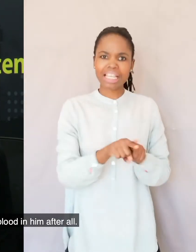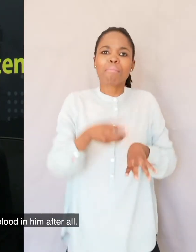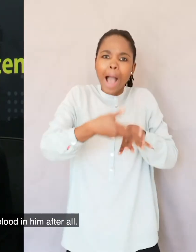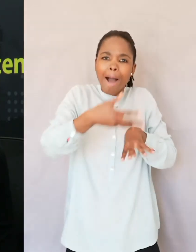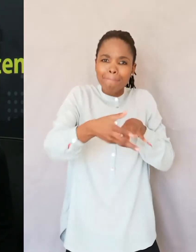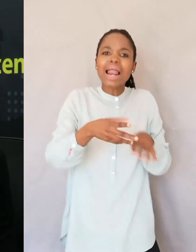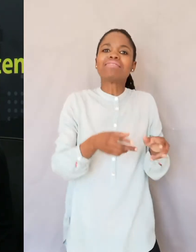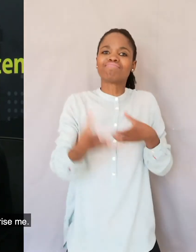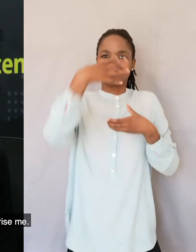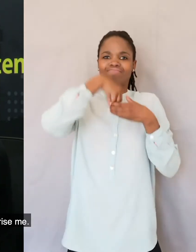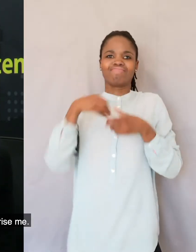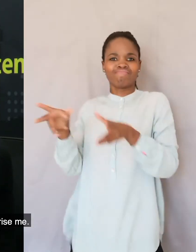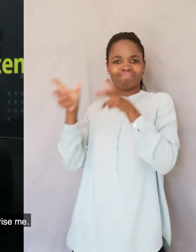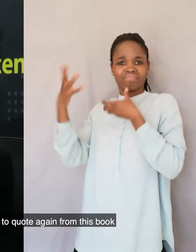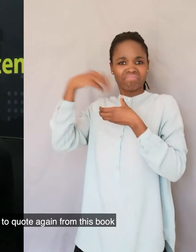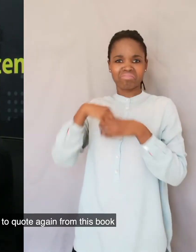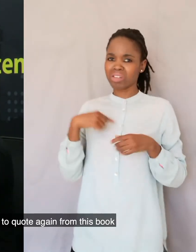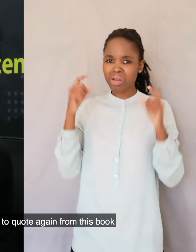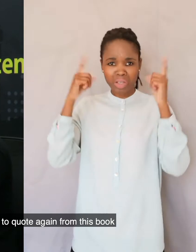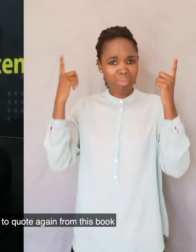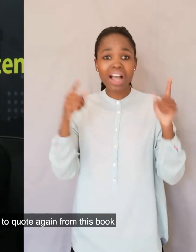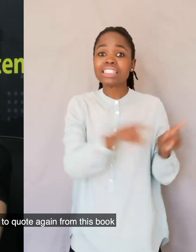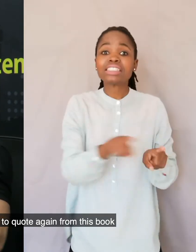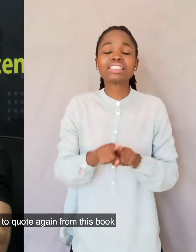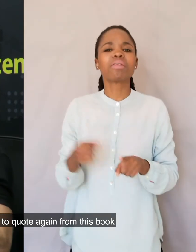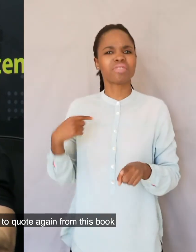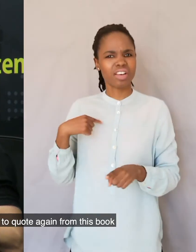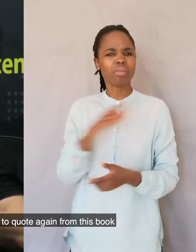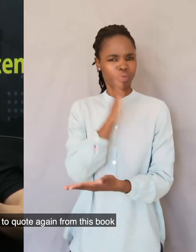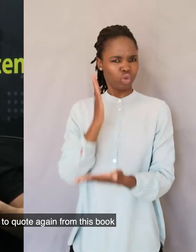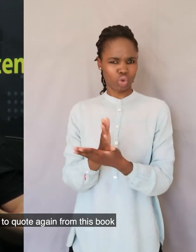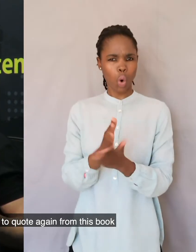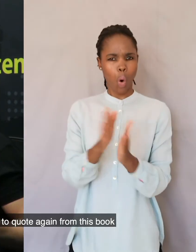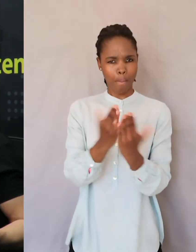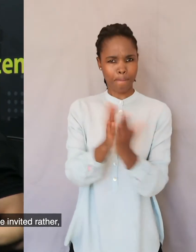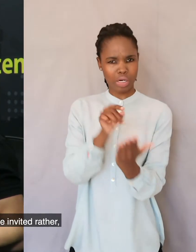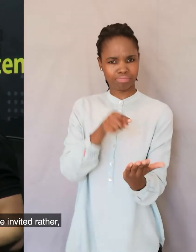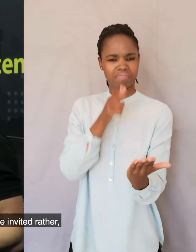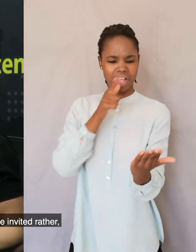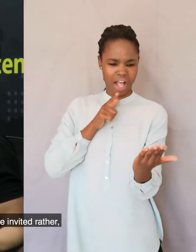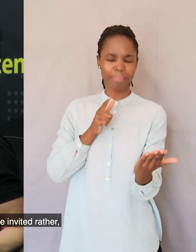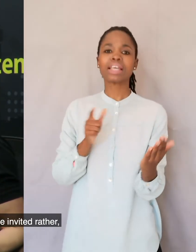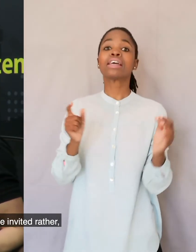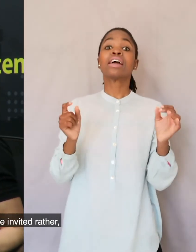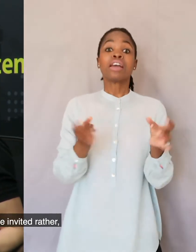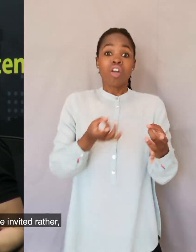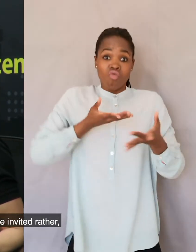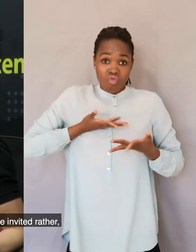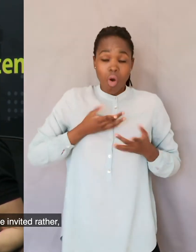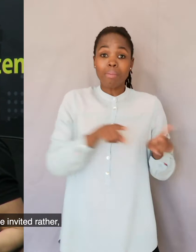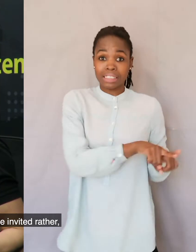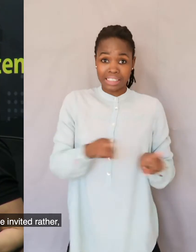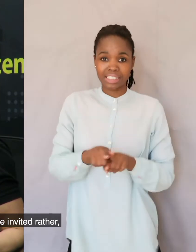him after all. That wouldn't surprise me. But didn't he invite, I mean, I just want to quote again from this book, because he